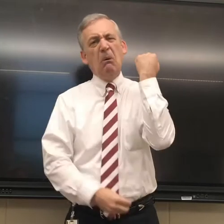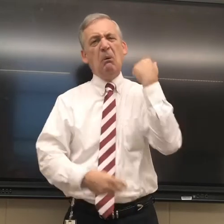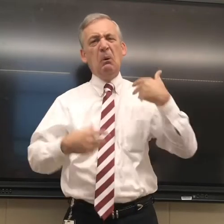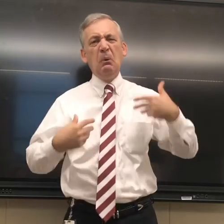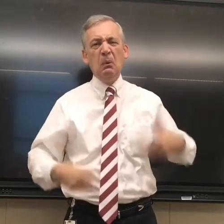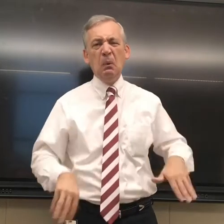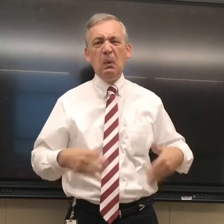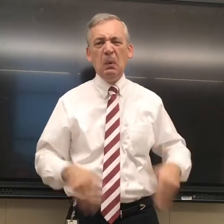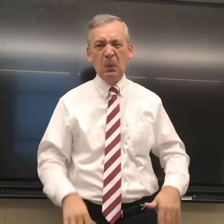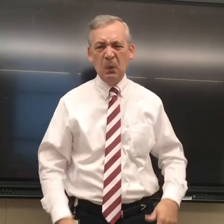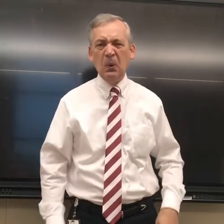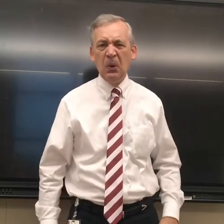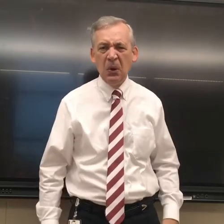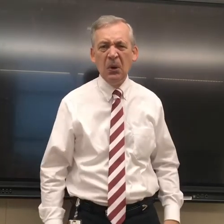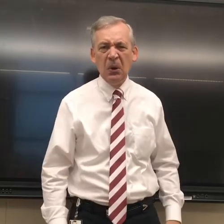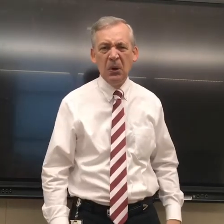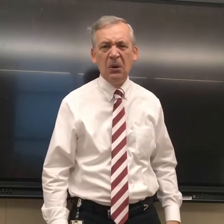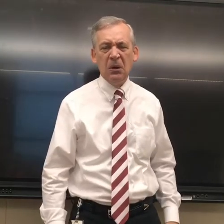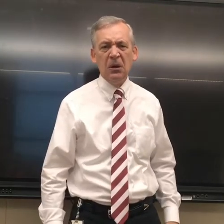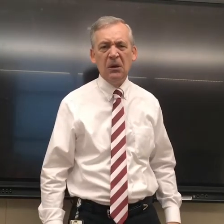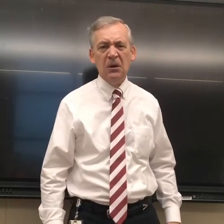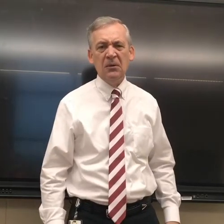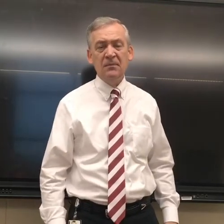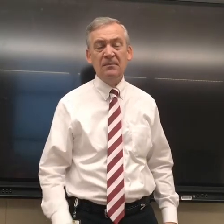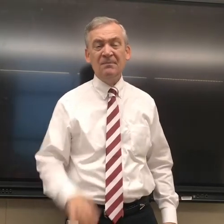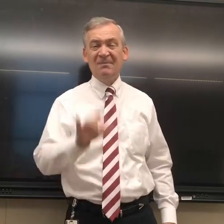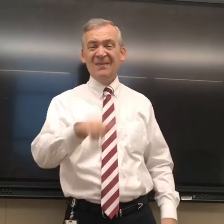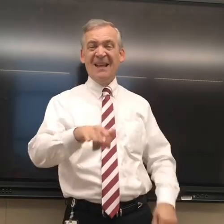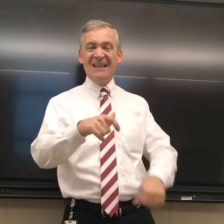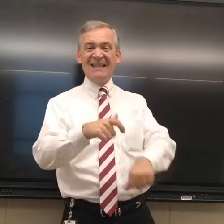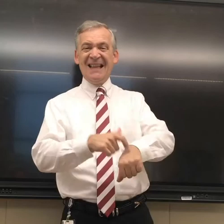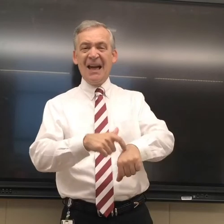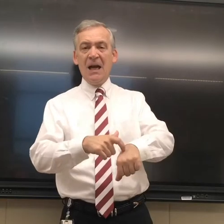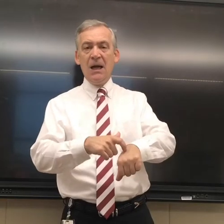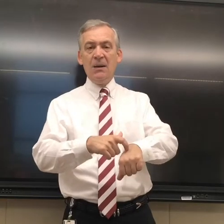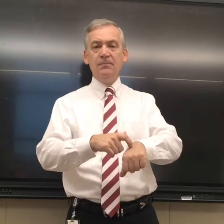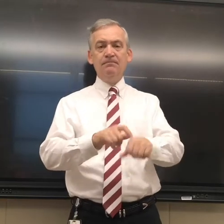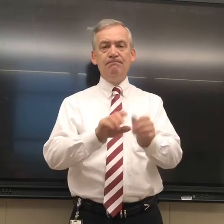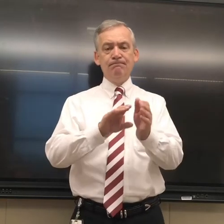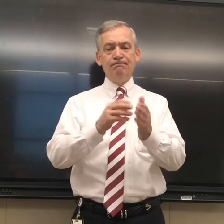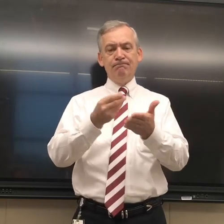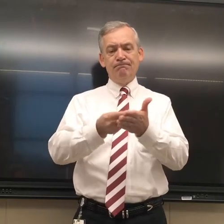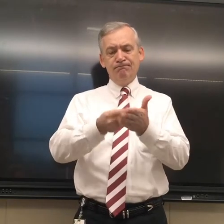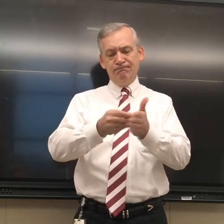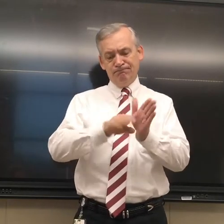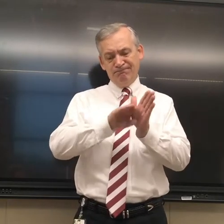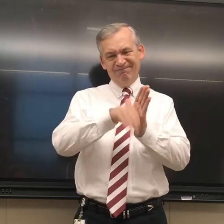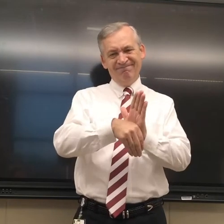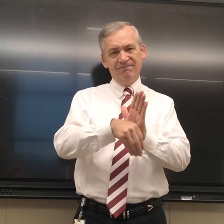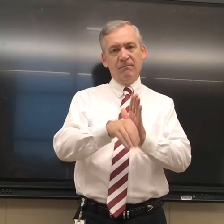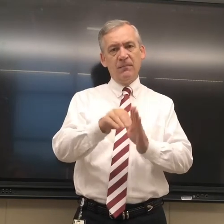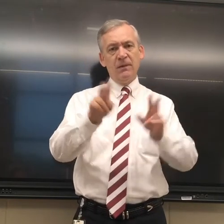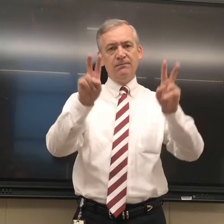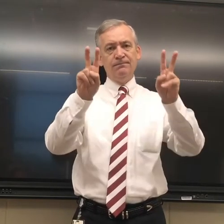The depression that gripped the nation was no new thing to